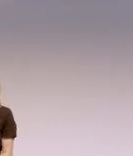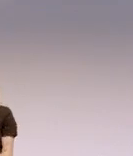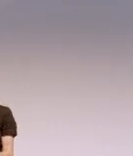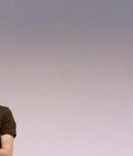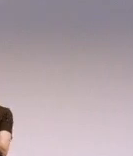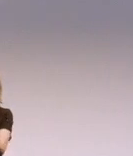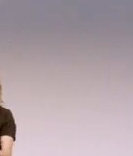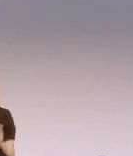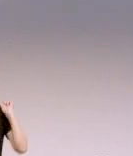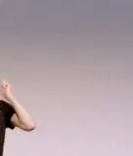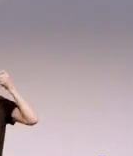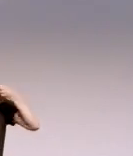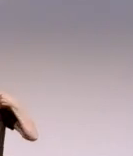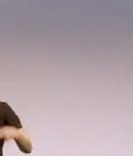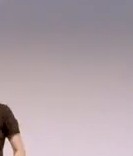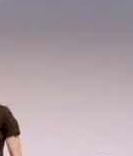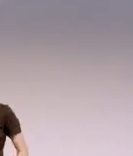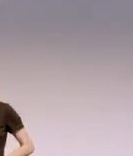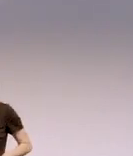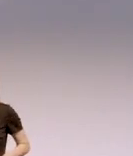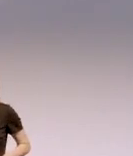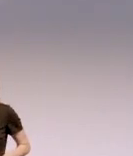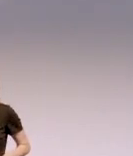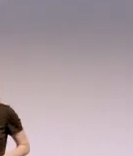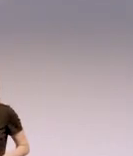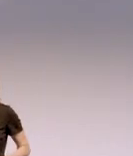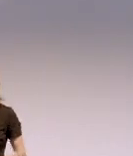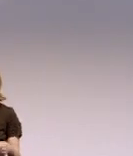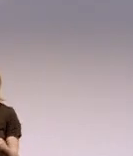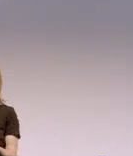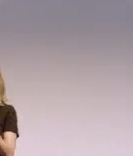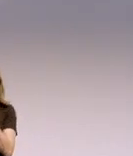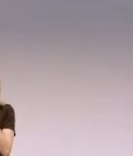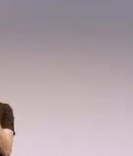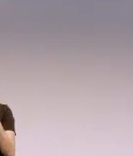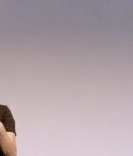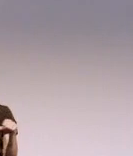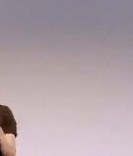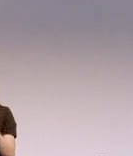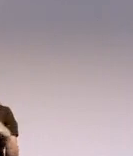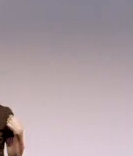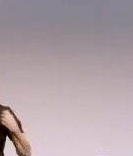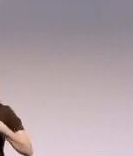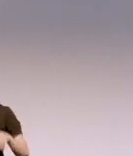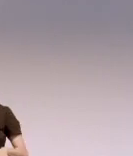really, really low jeans. But because I'm presenting today, I was told I had to dress up, so I wore a shirt.